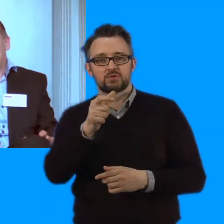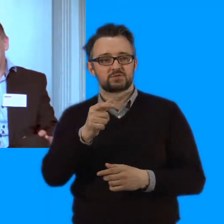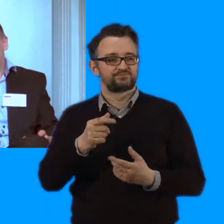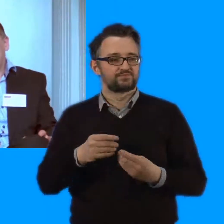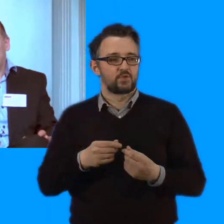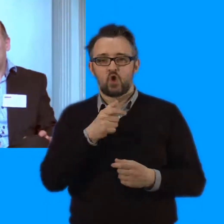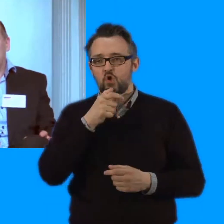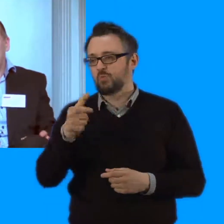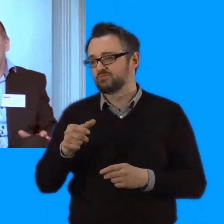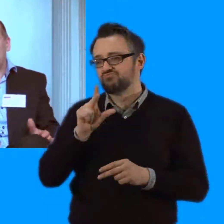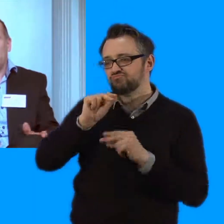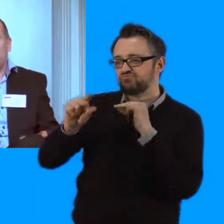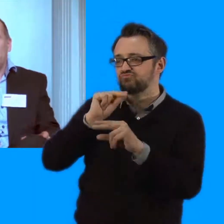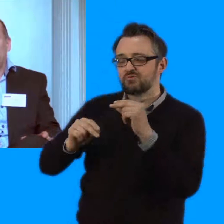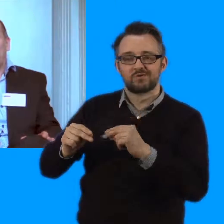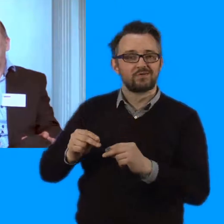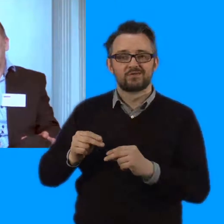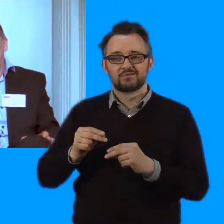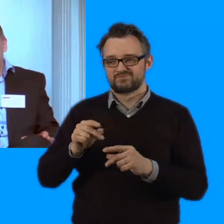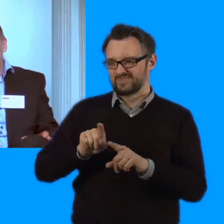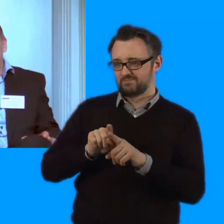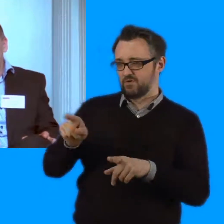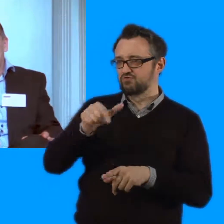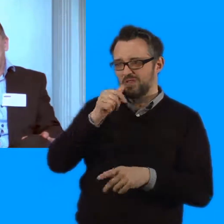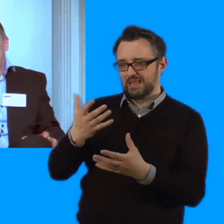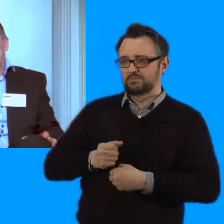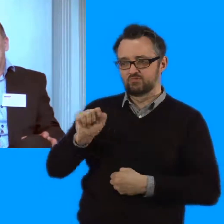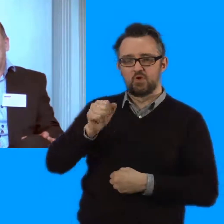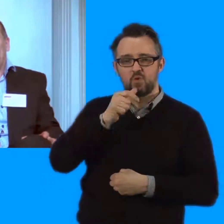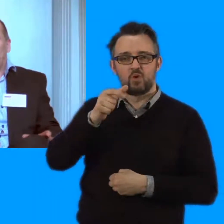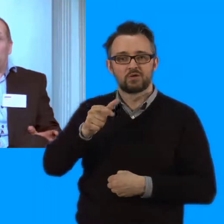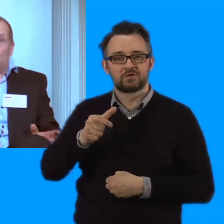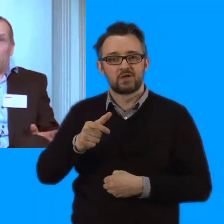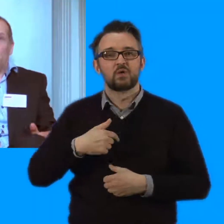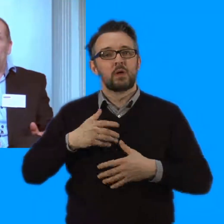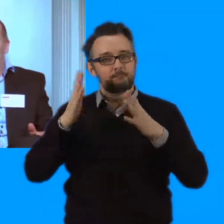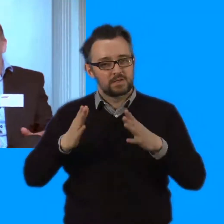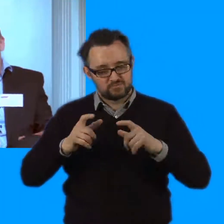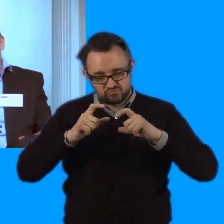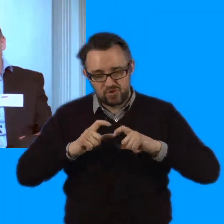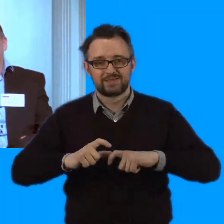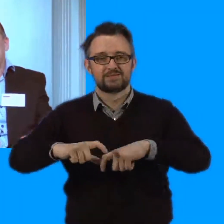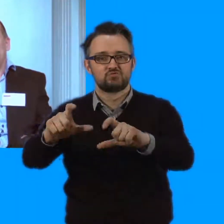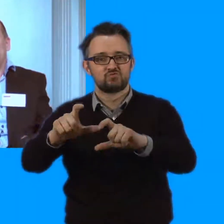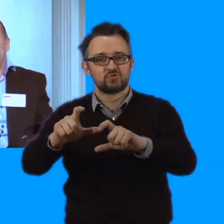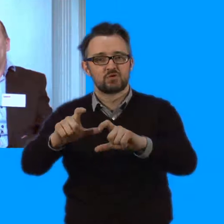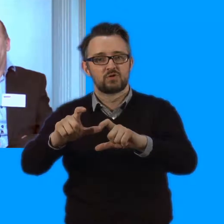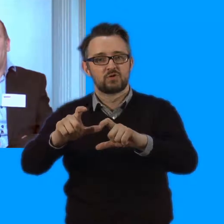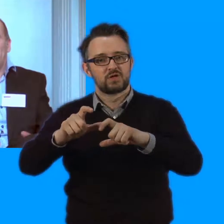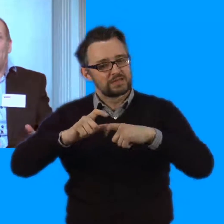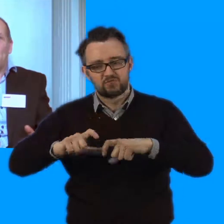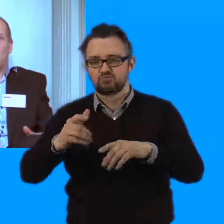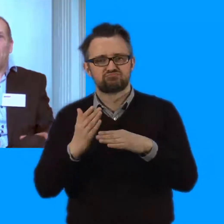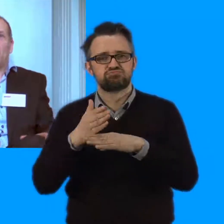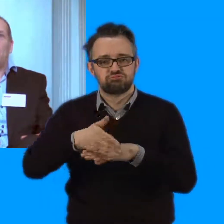and comments that people have used maybe years ago are no longer acceptable. I think we've got to continue to push in